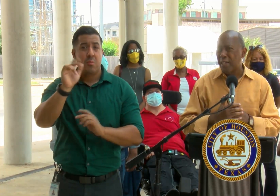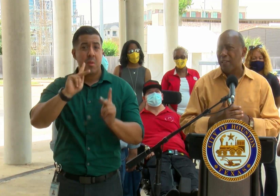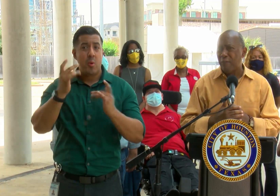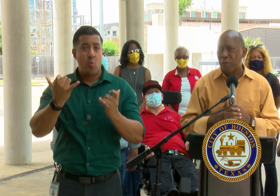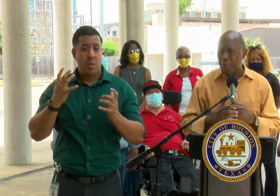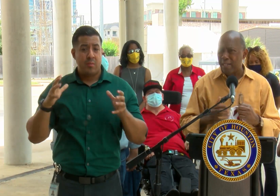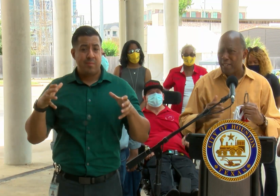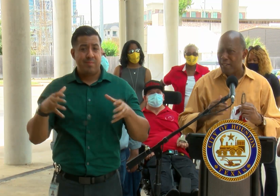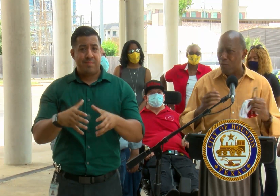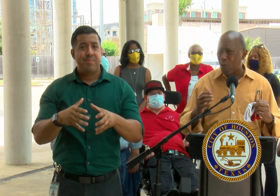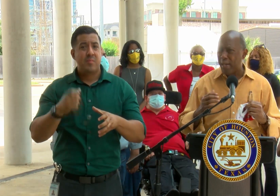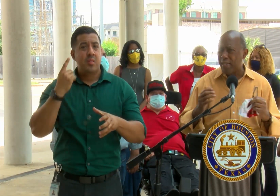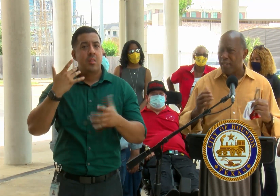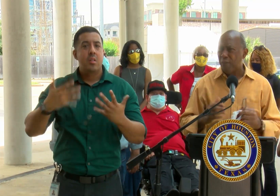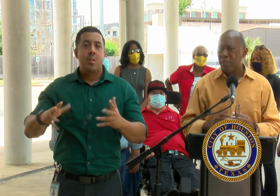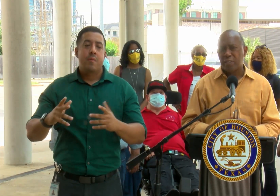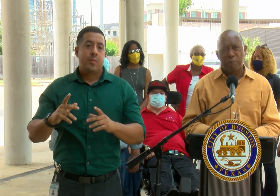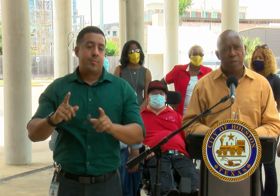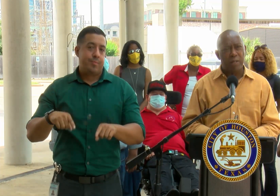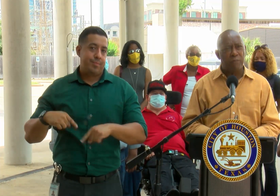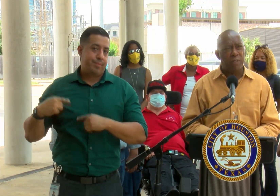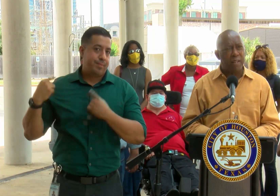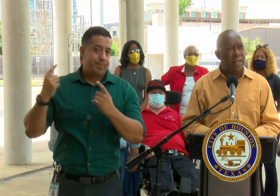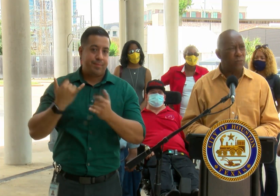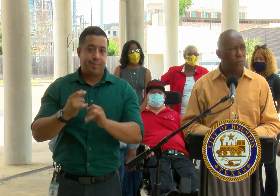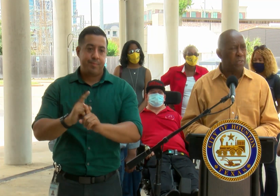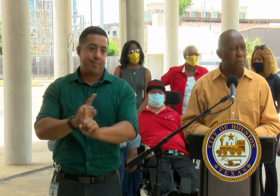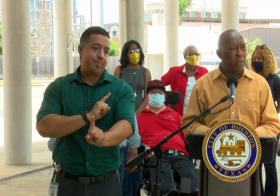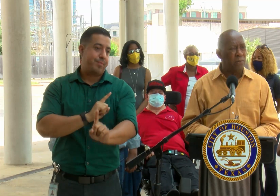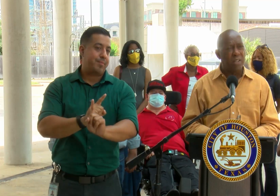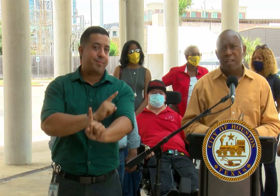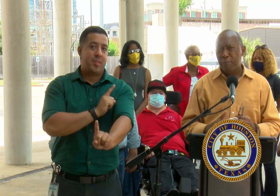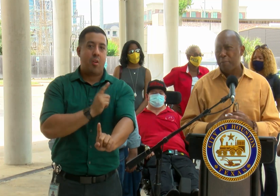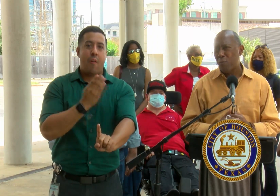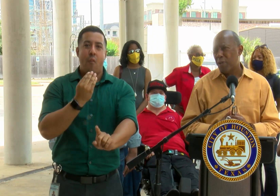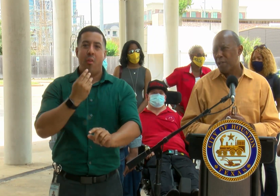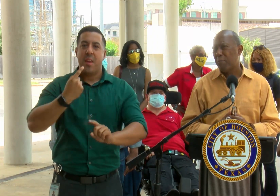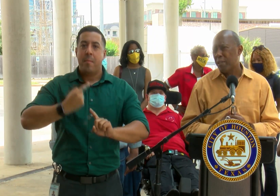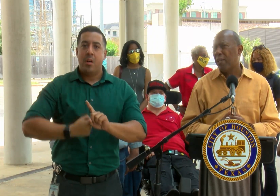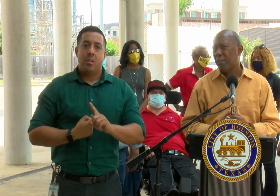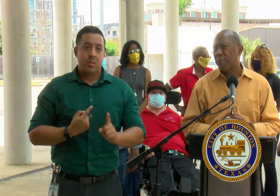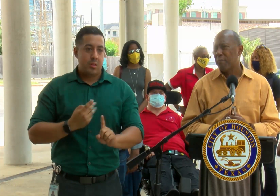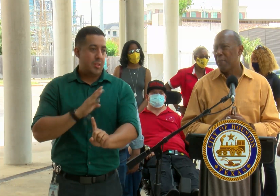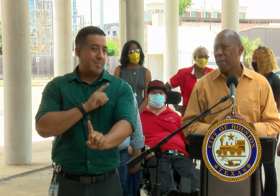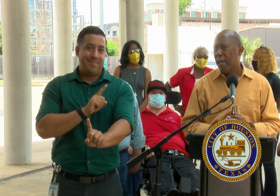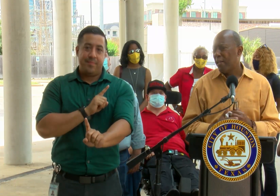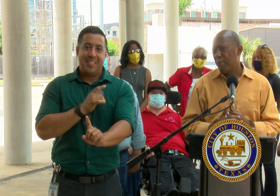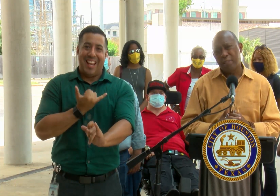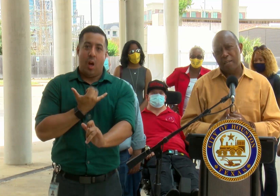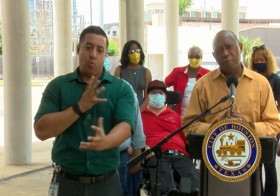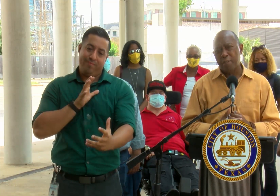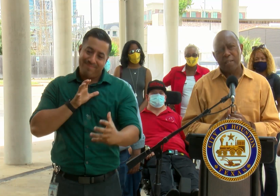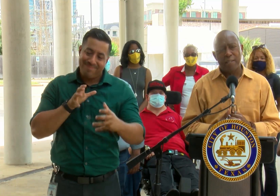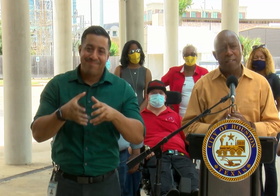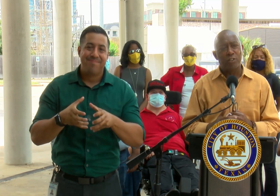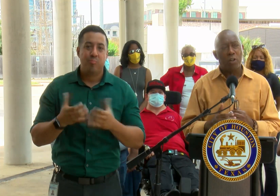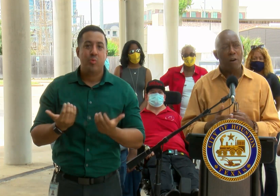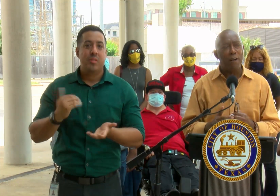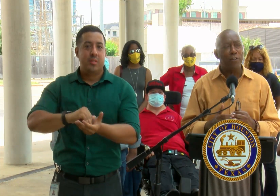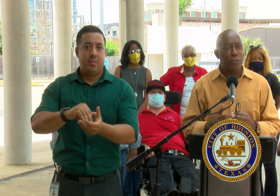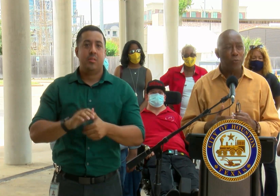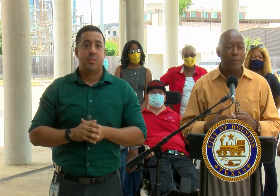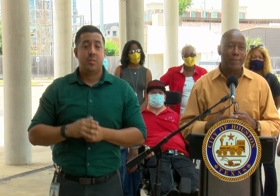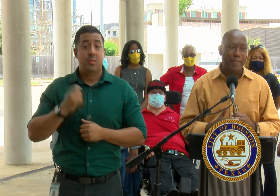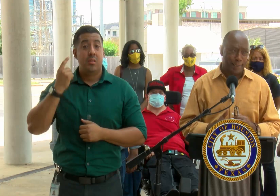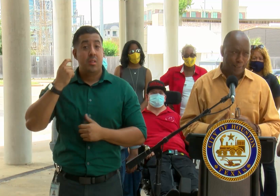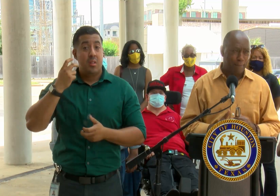come together after being away, separated for the last 14 months. People want to come together, and let me tell you, it's